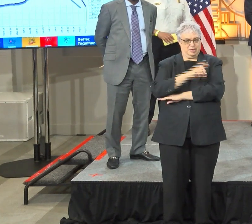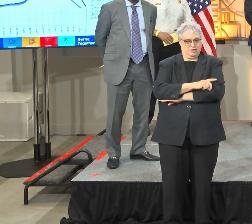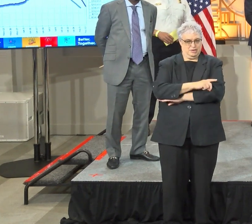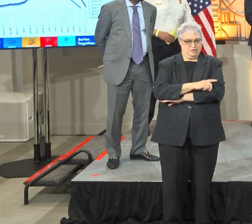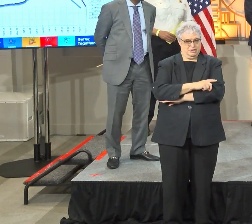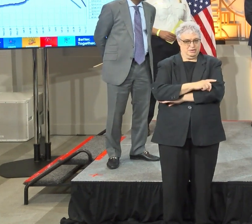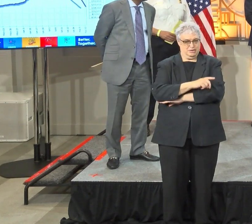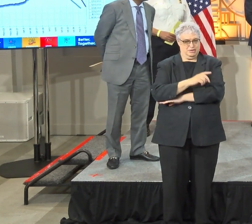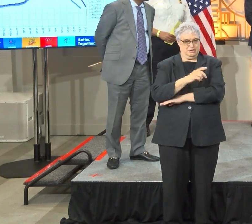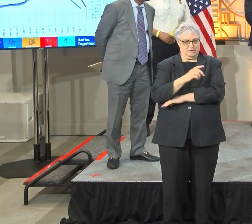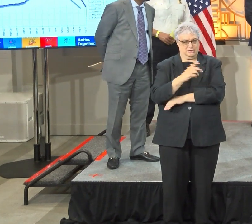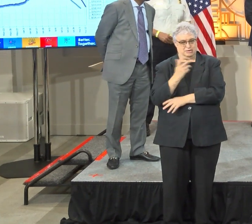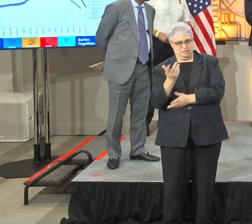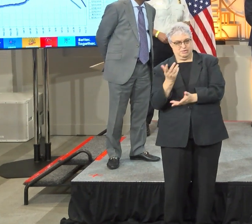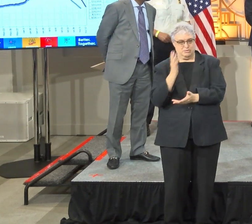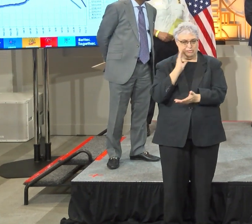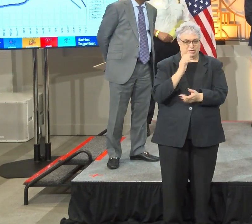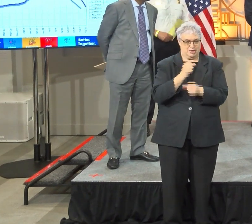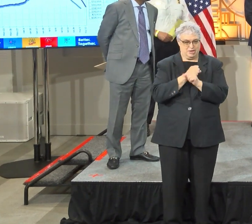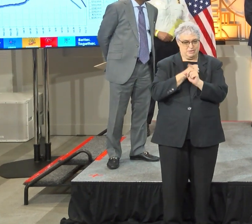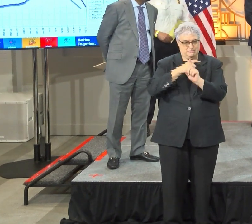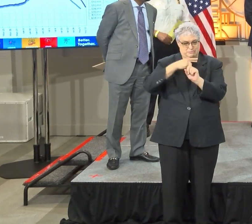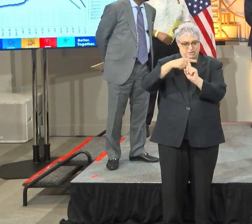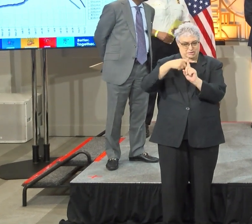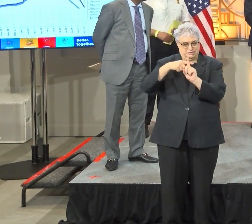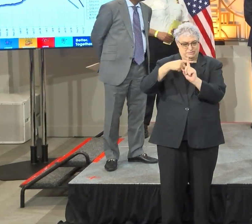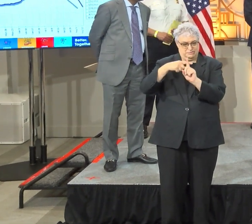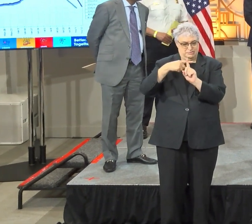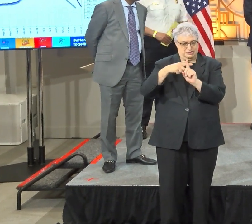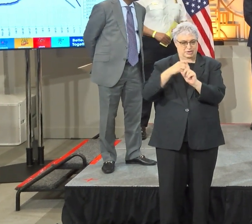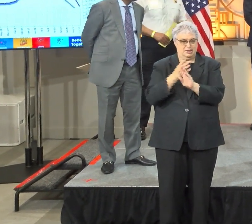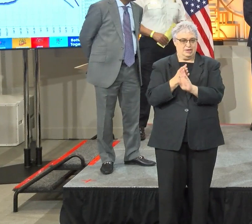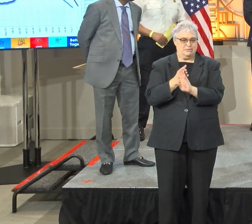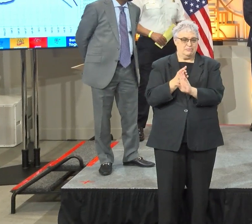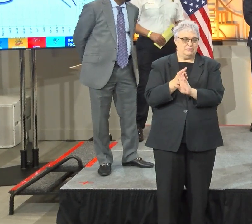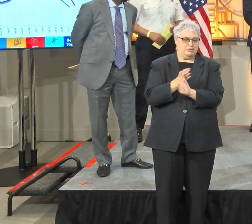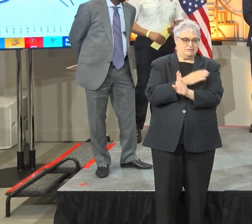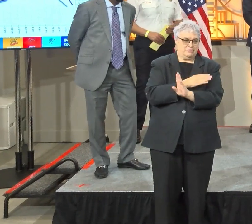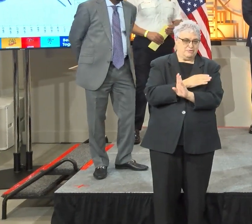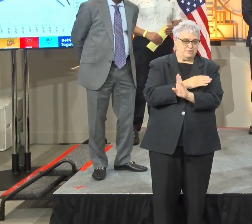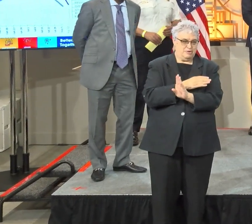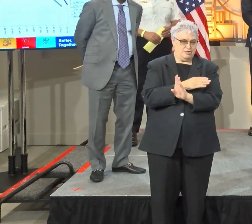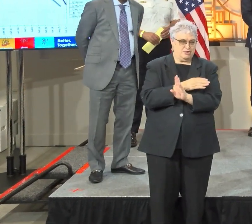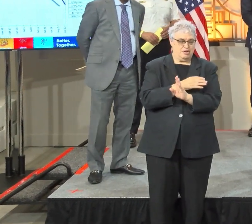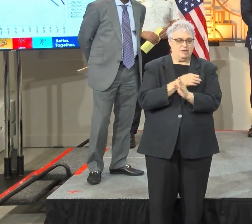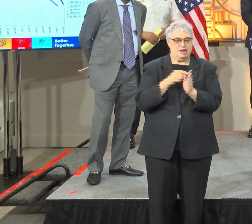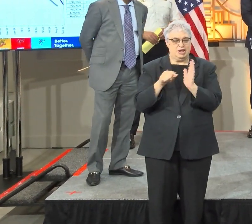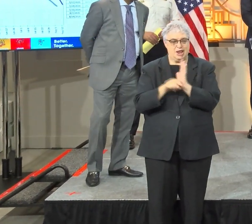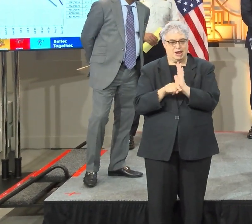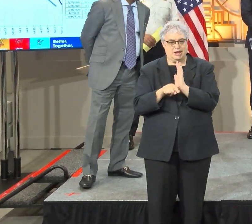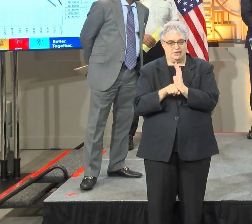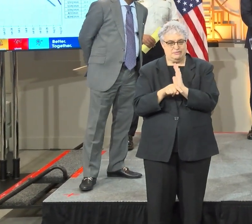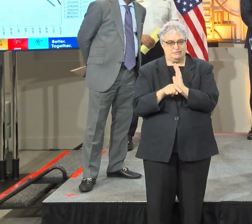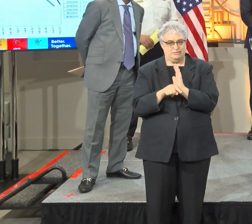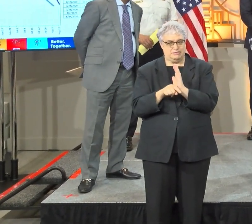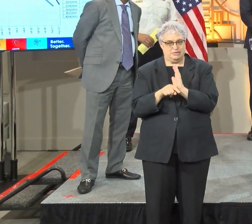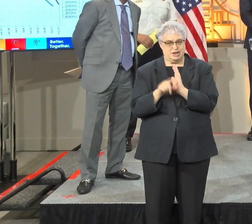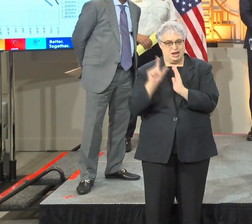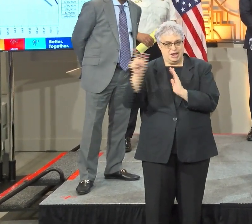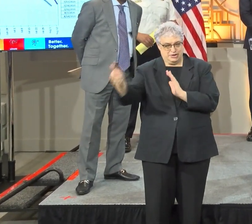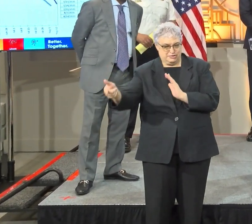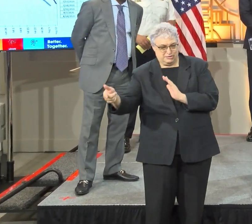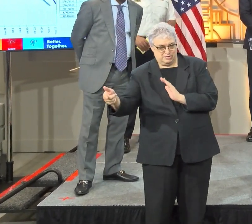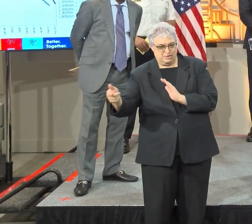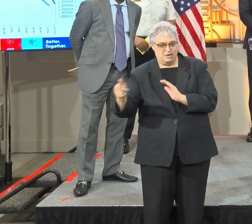through this mechanism, will get positive test results days before we get the negative test results for tests performed on the same day. So that